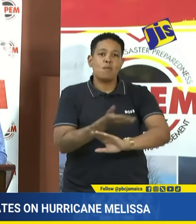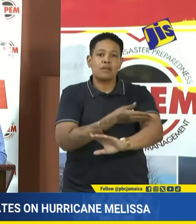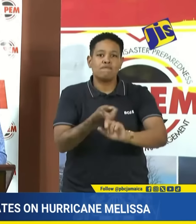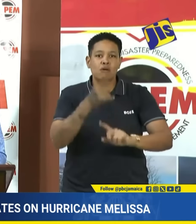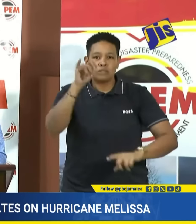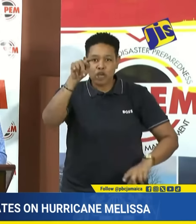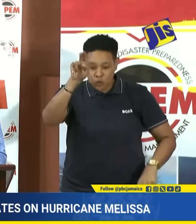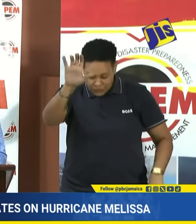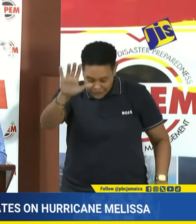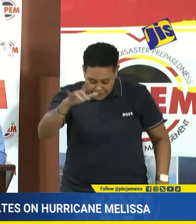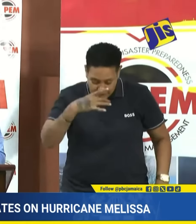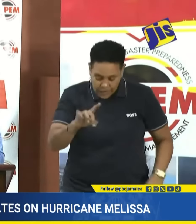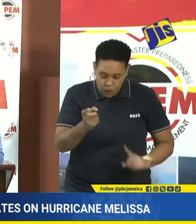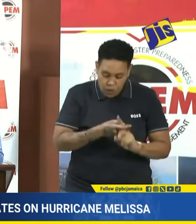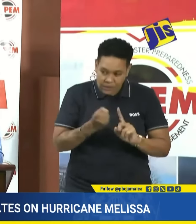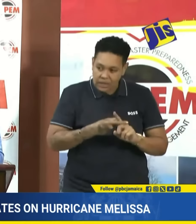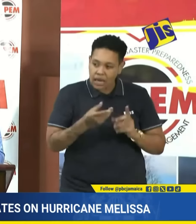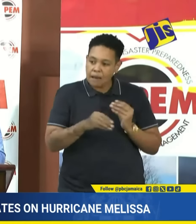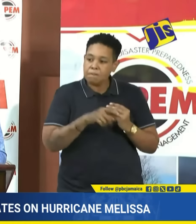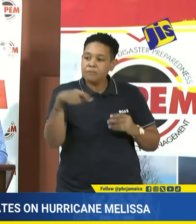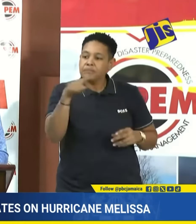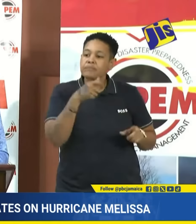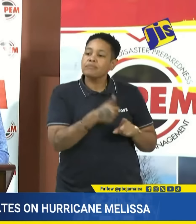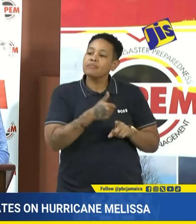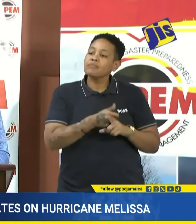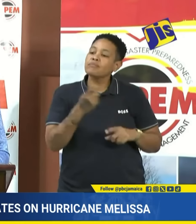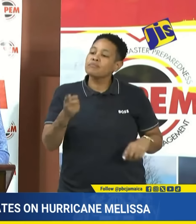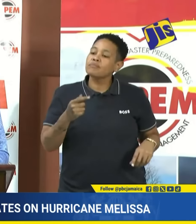from the JUTC. They have